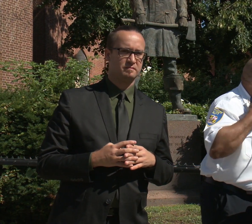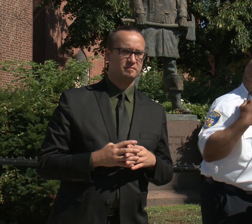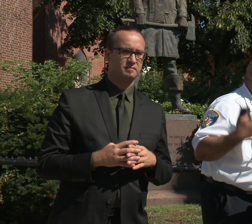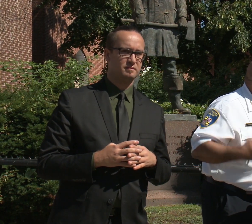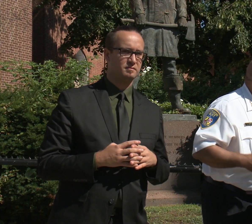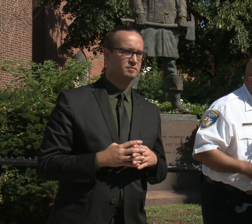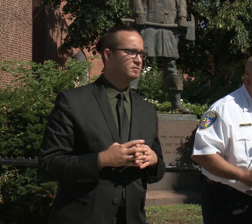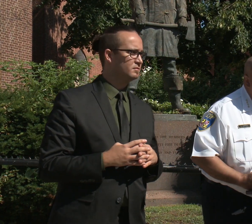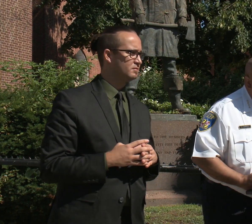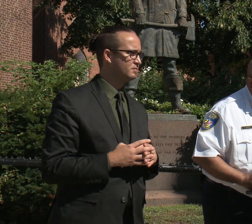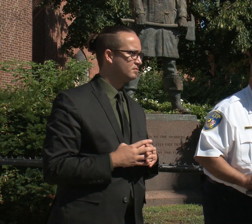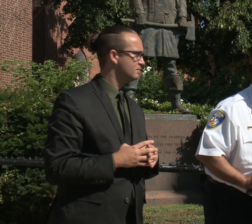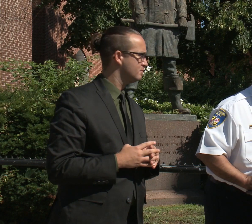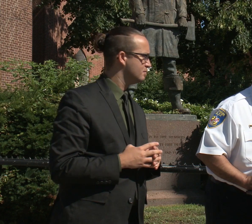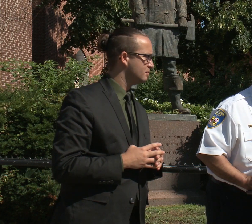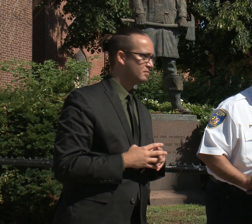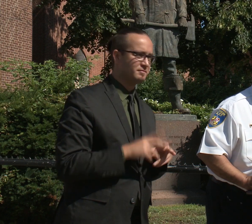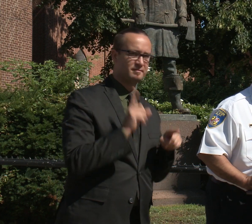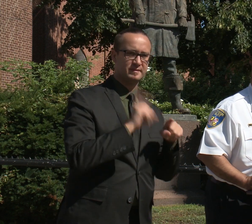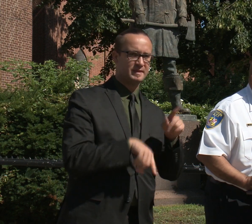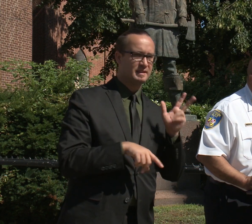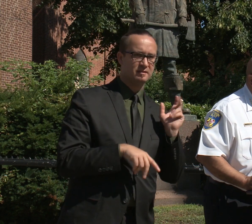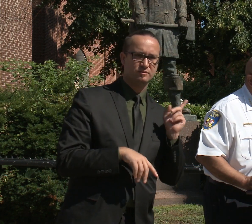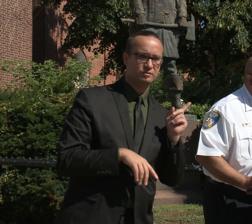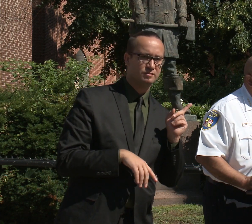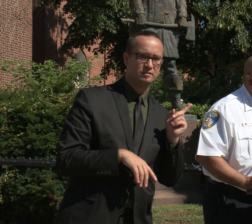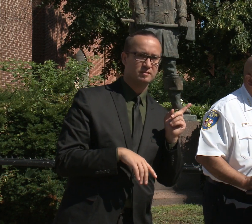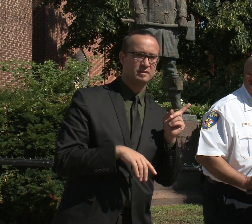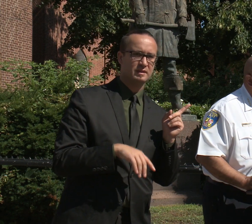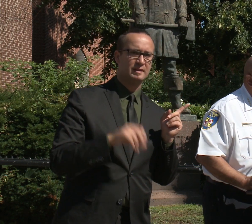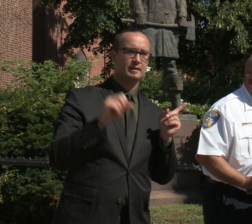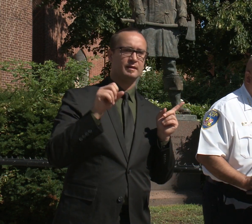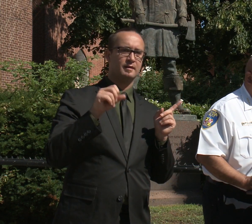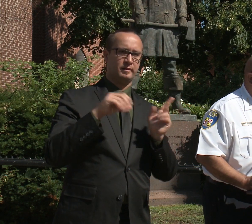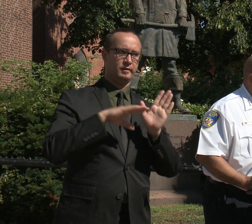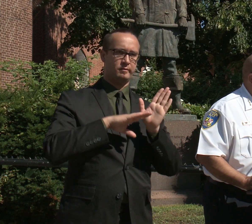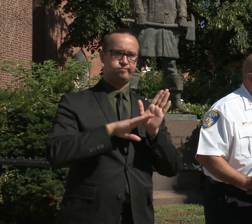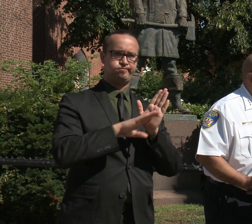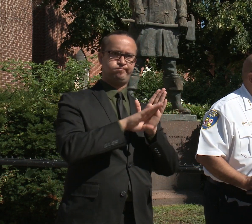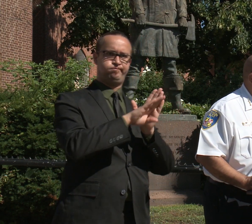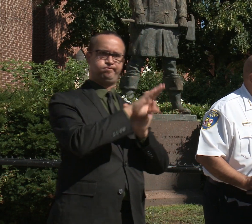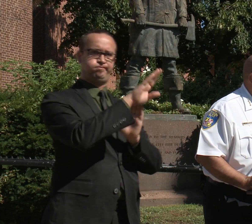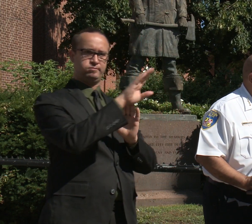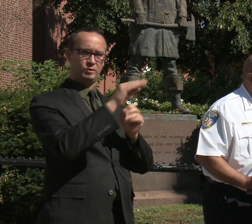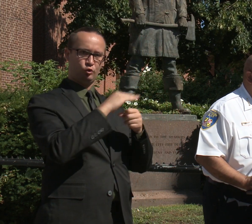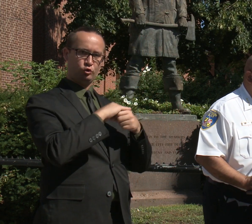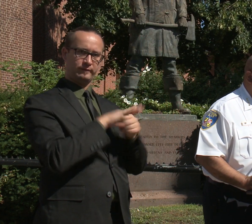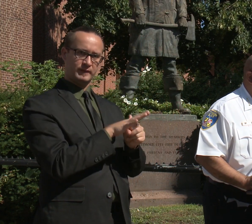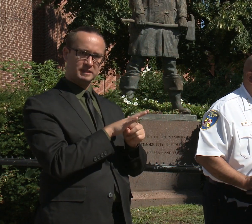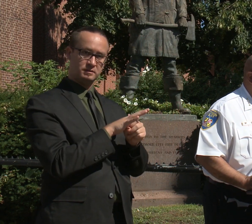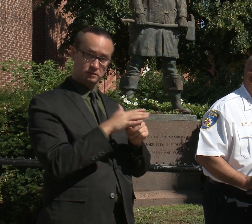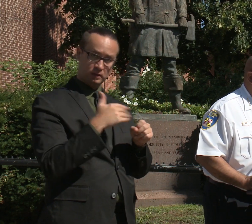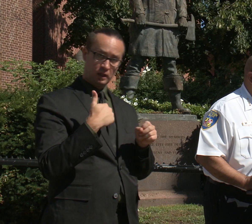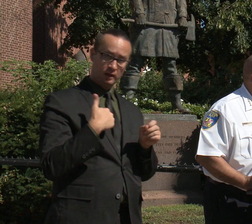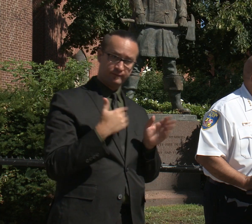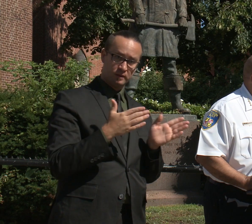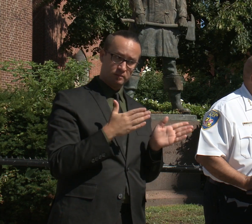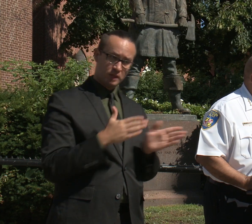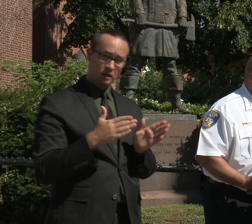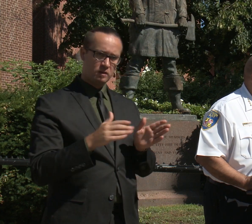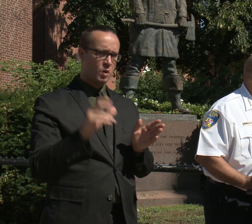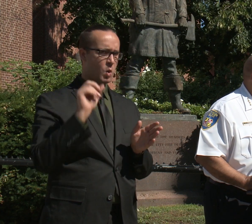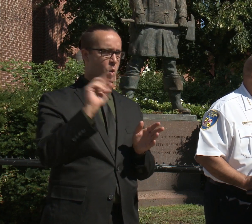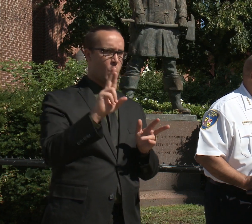I'm sorry? Regarding the spy plane, will you be this weekend? Have there been any arrests at all? There have not been any arrests, and to my knowledge, it